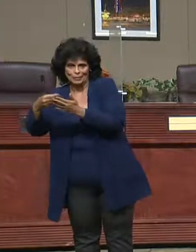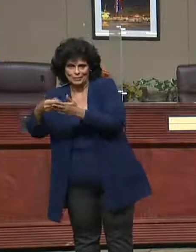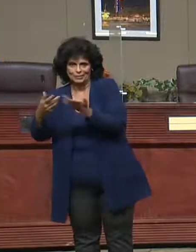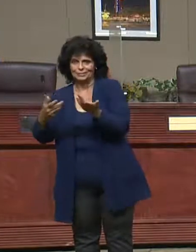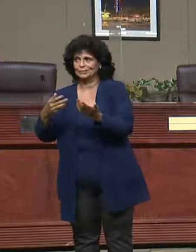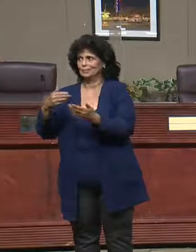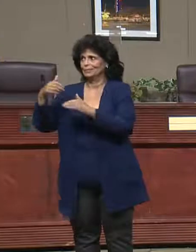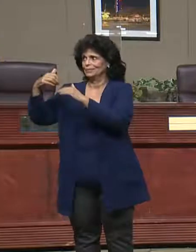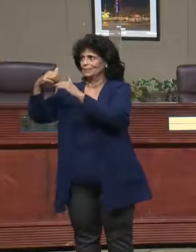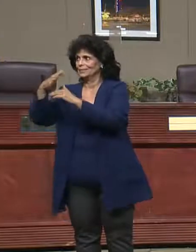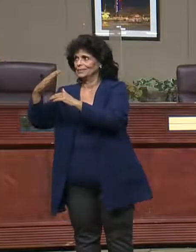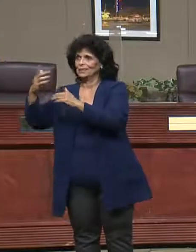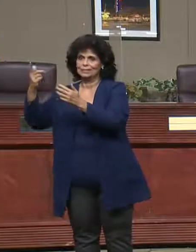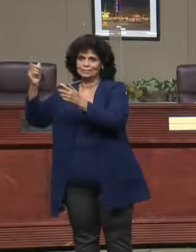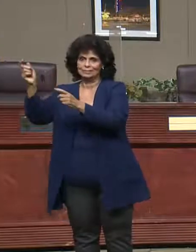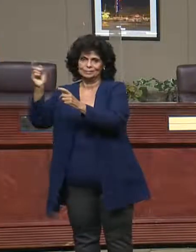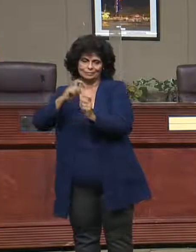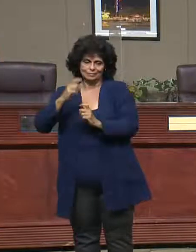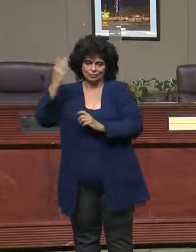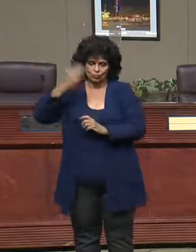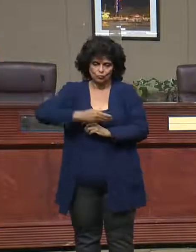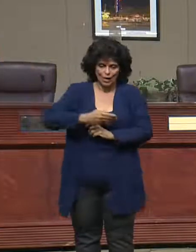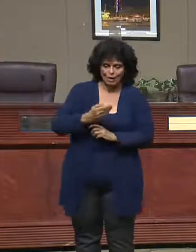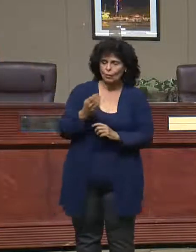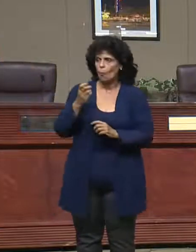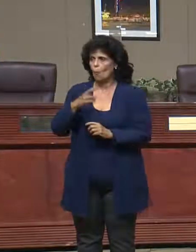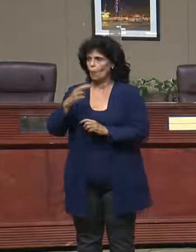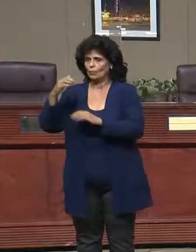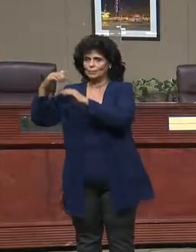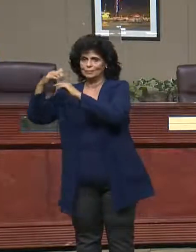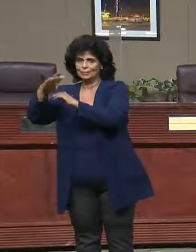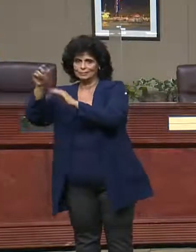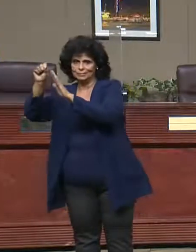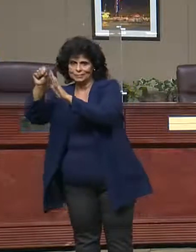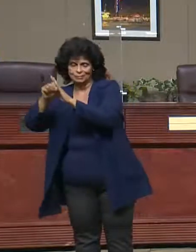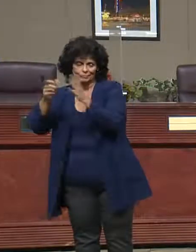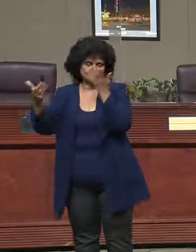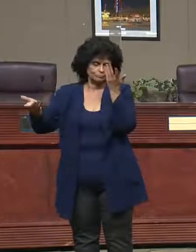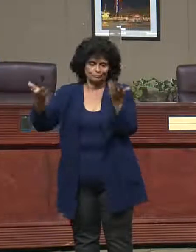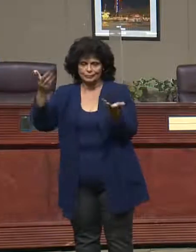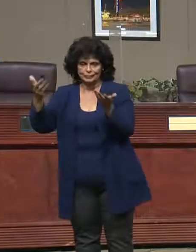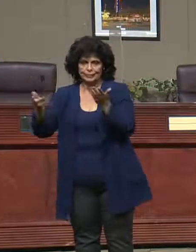But that amount of funding that is presently in the